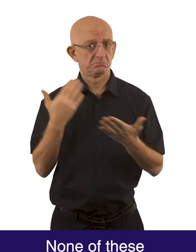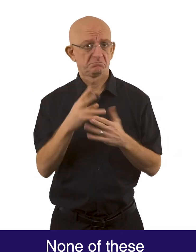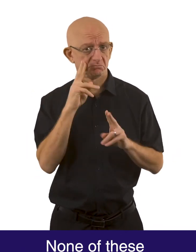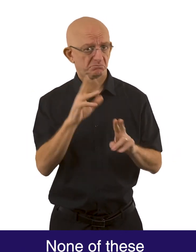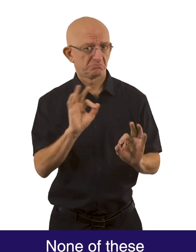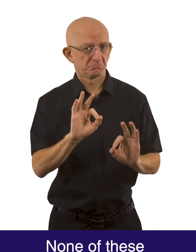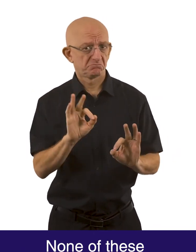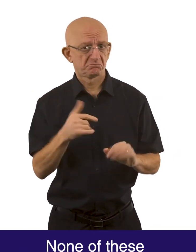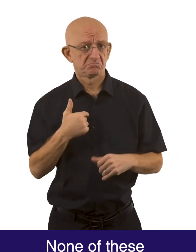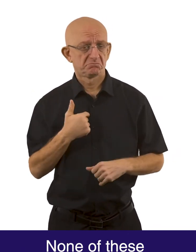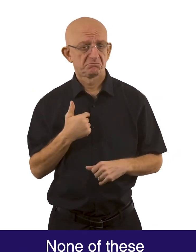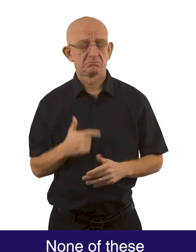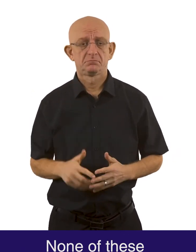None of these.